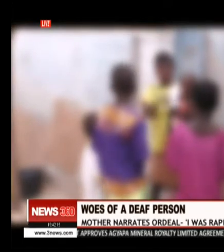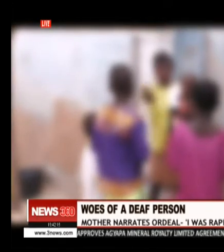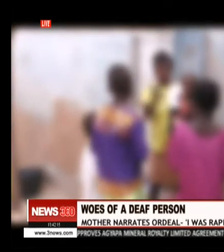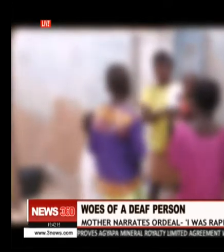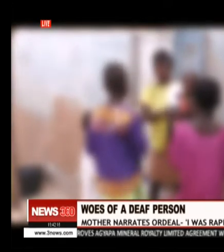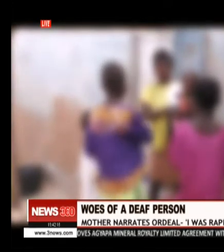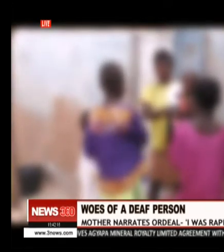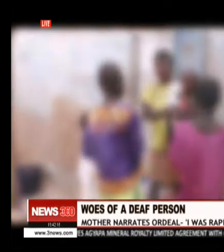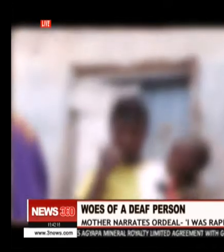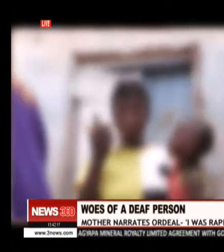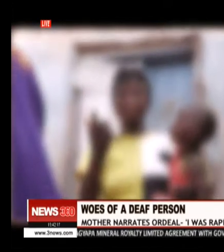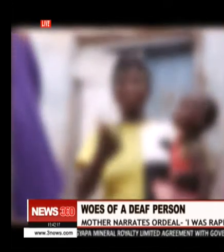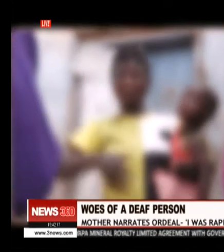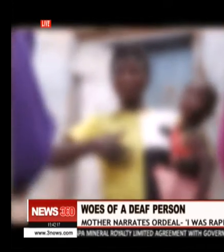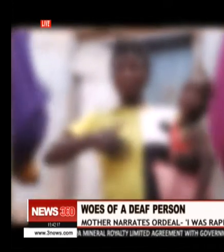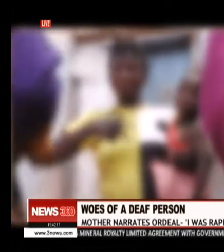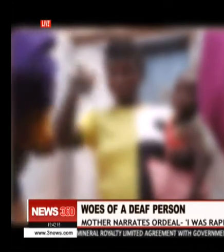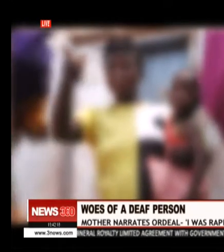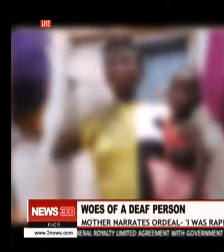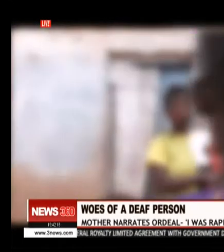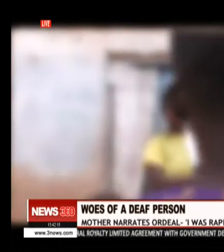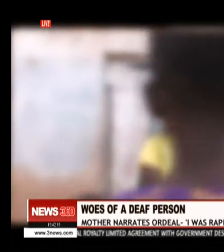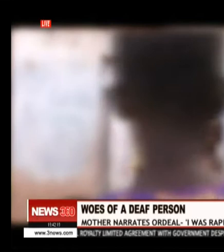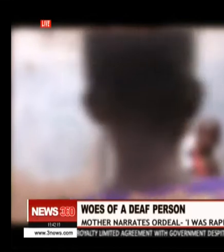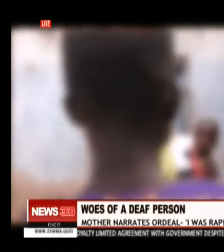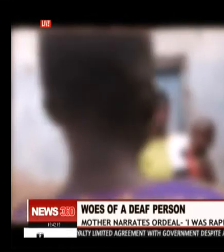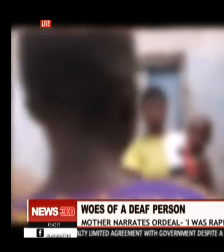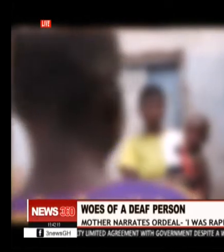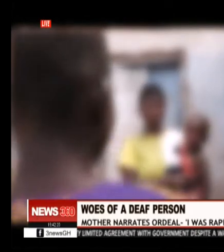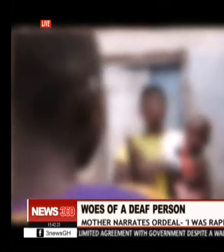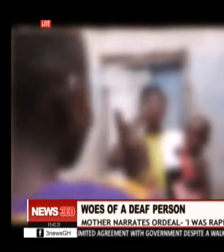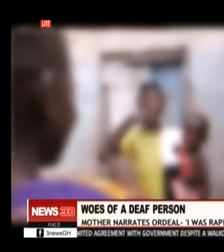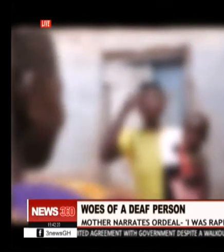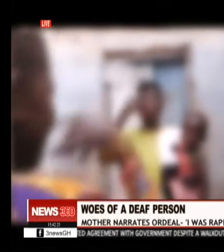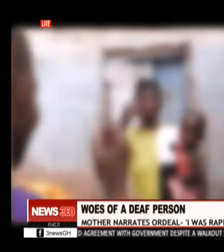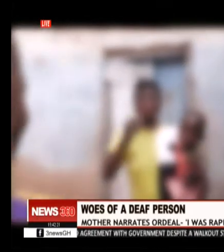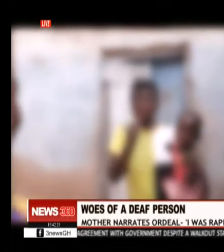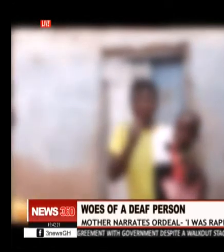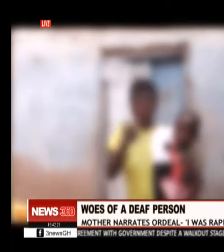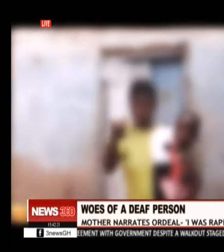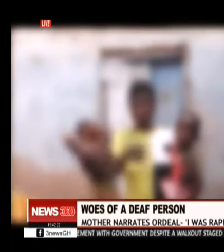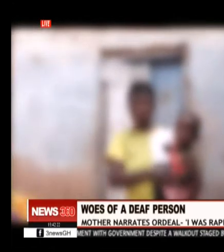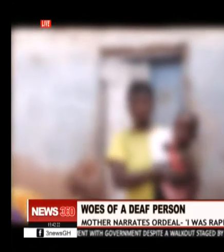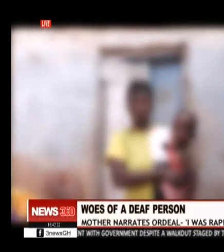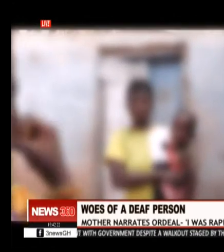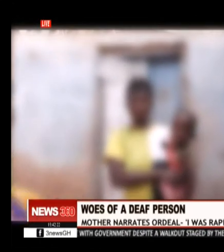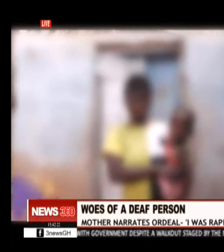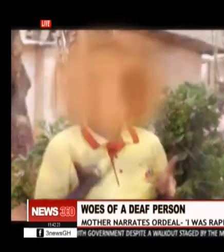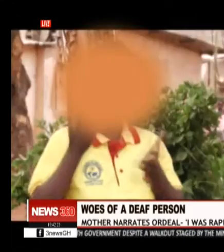i have five children one is dead i gave birth with different men the men